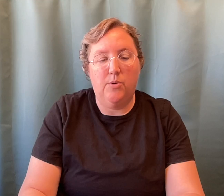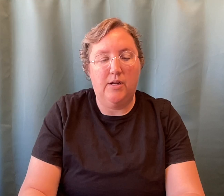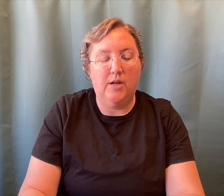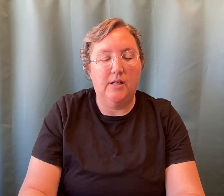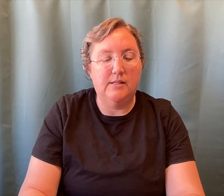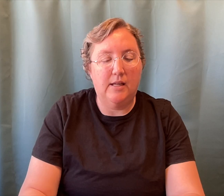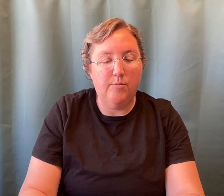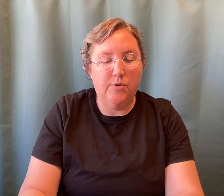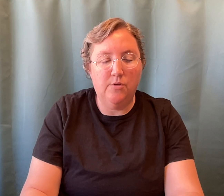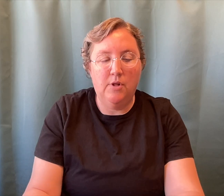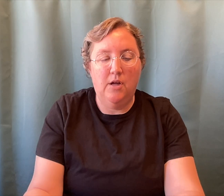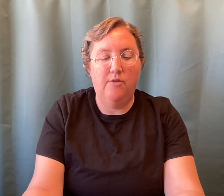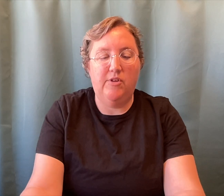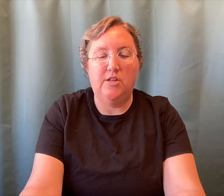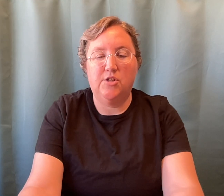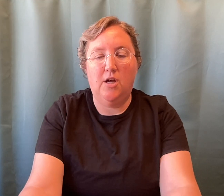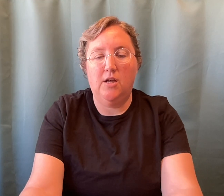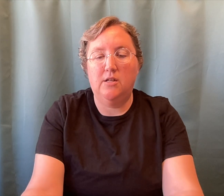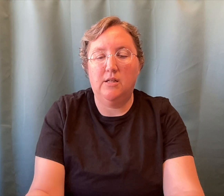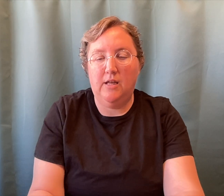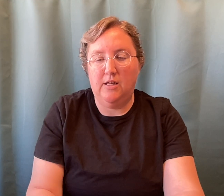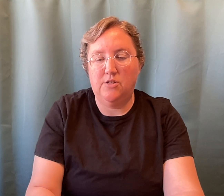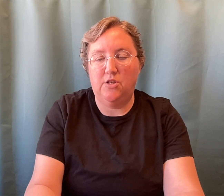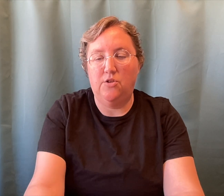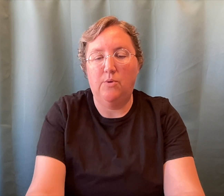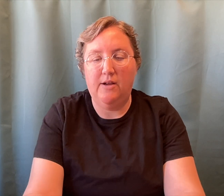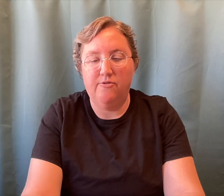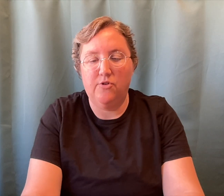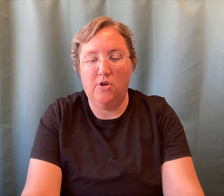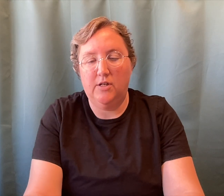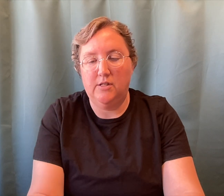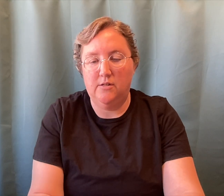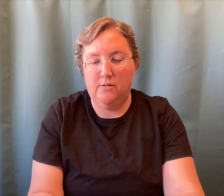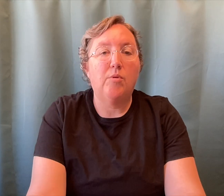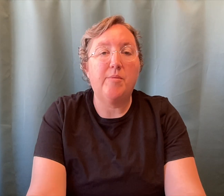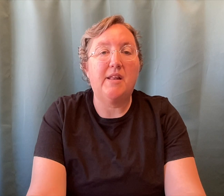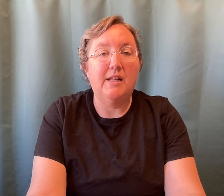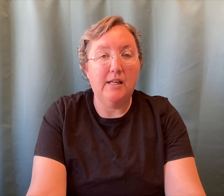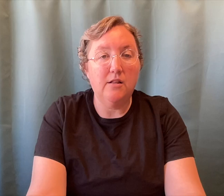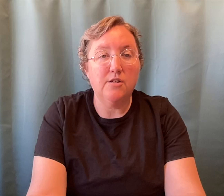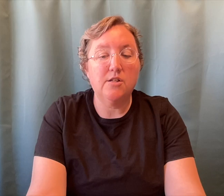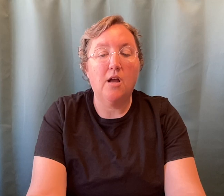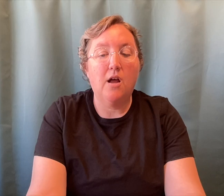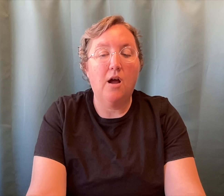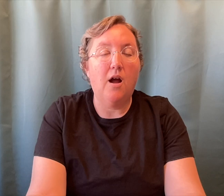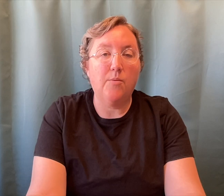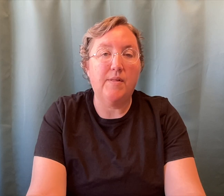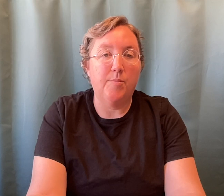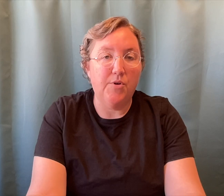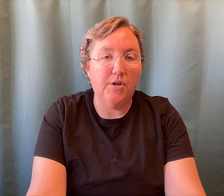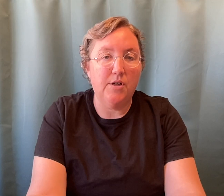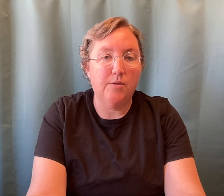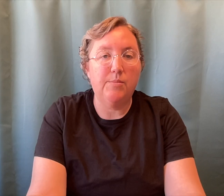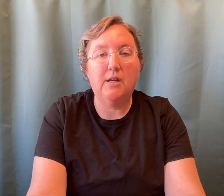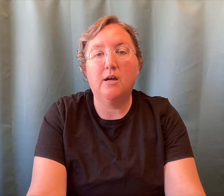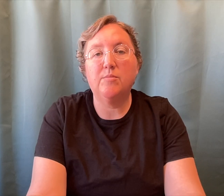quick example of each kind in case you have forgotten. Remember that in English, I read the book becomes